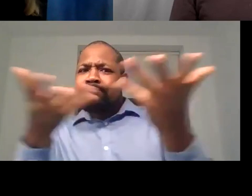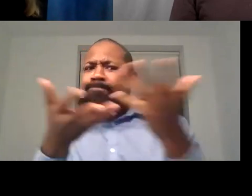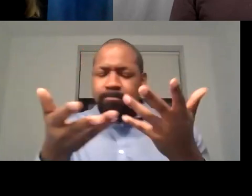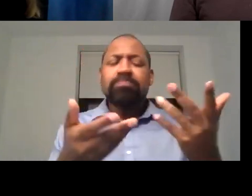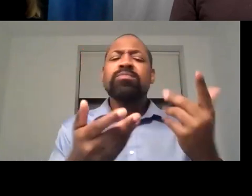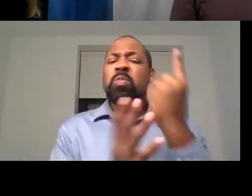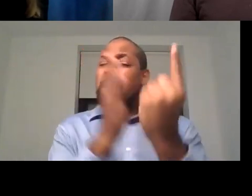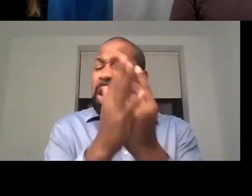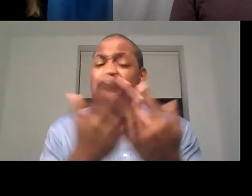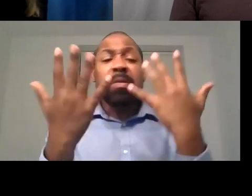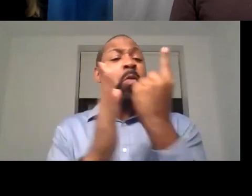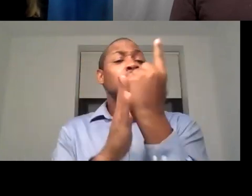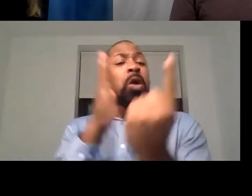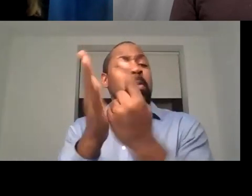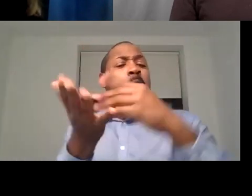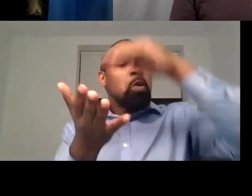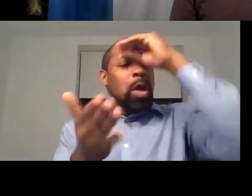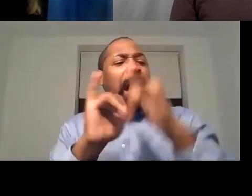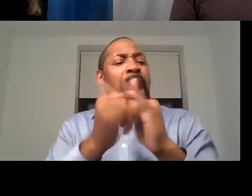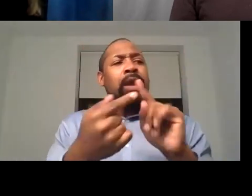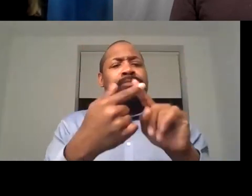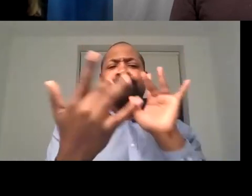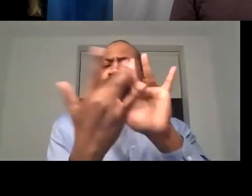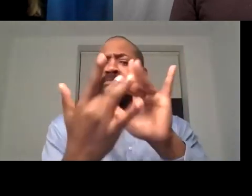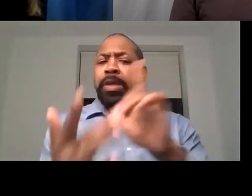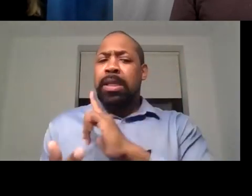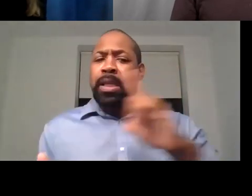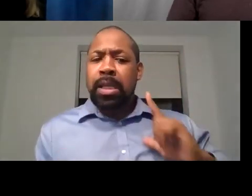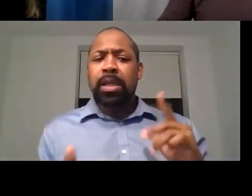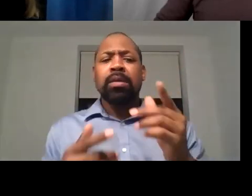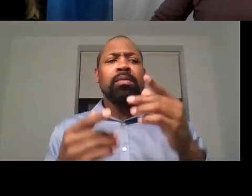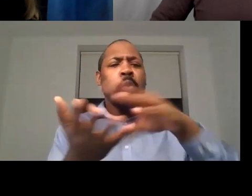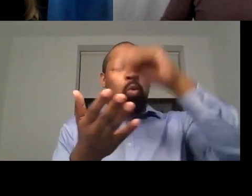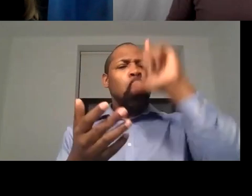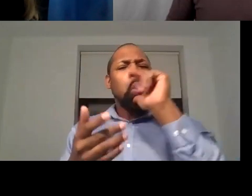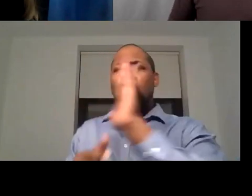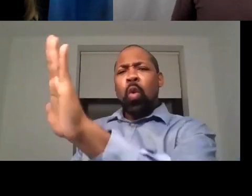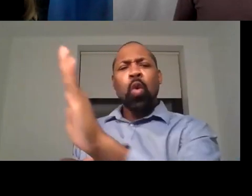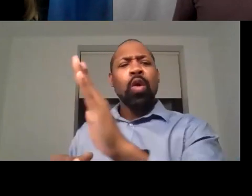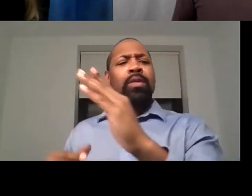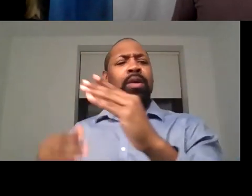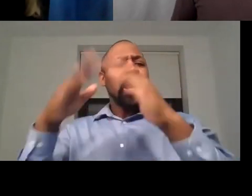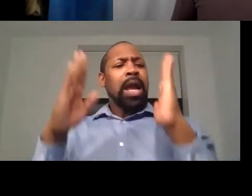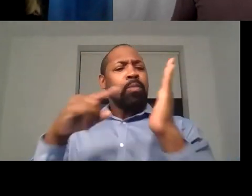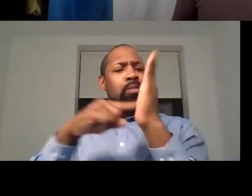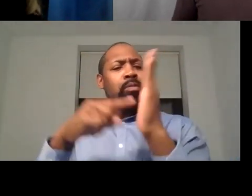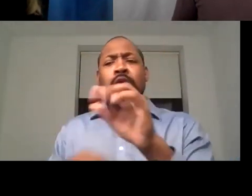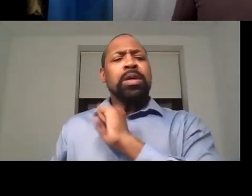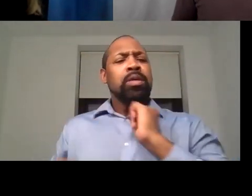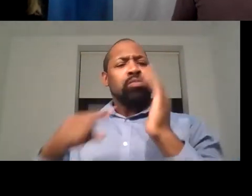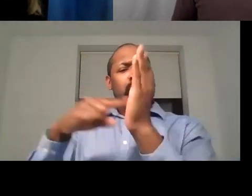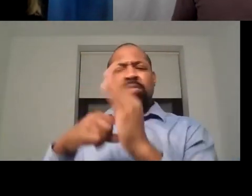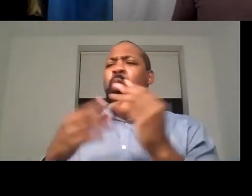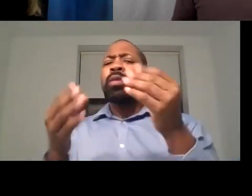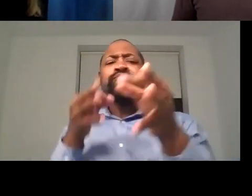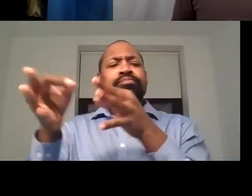to advocate for yourself in the system. So maybe a 1 hour on that. Maybe another one on how to contact your legislator, how to know